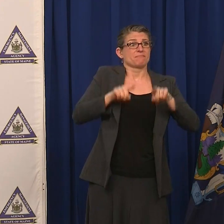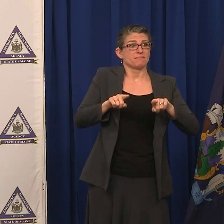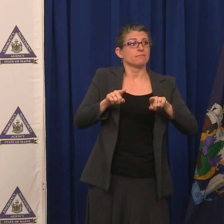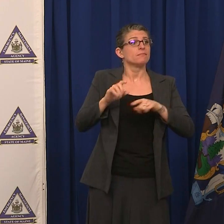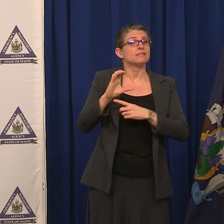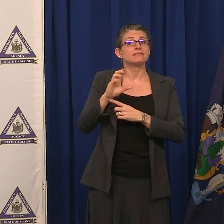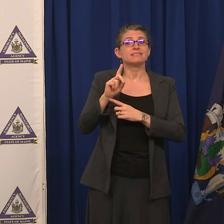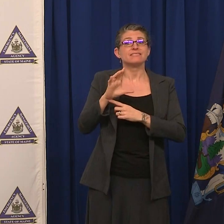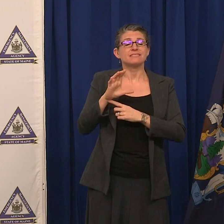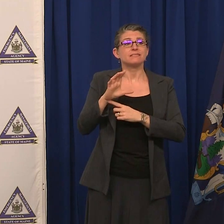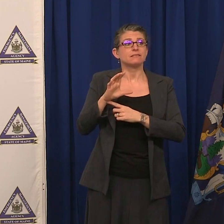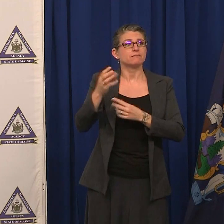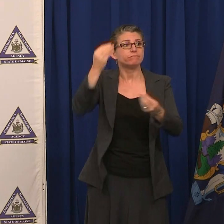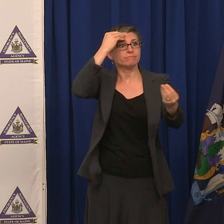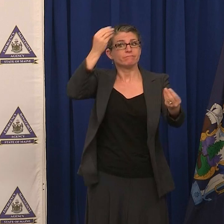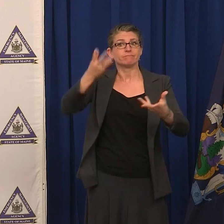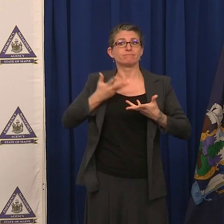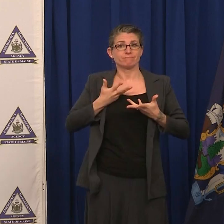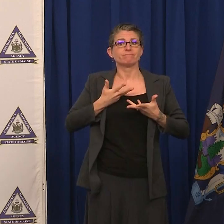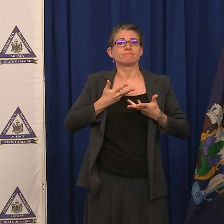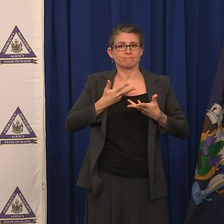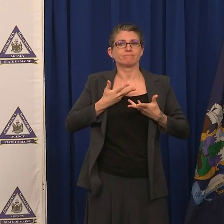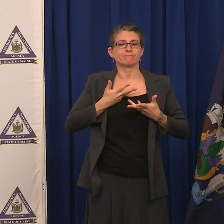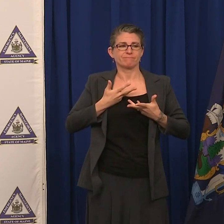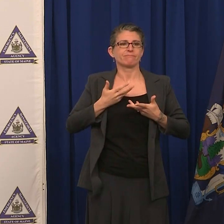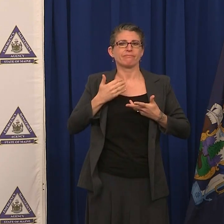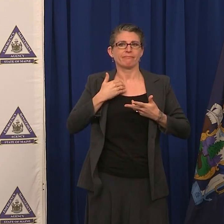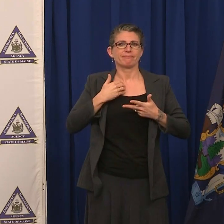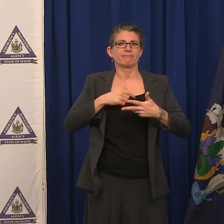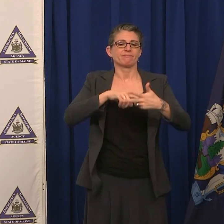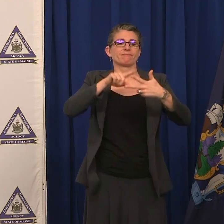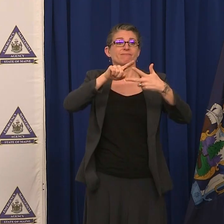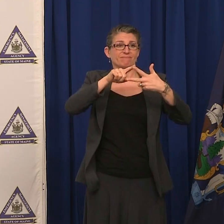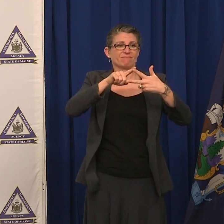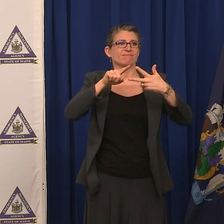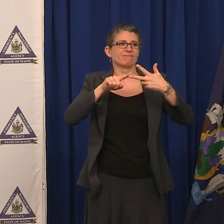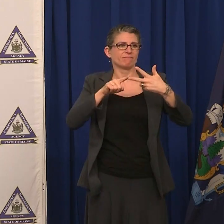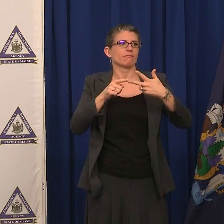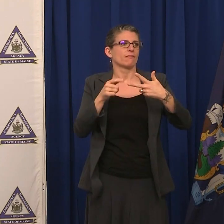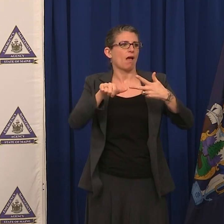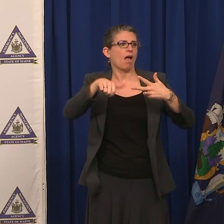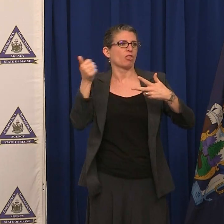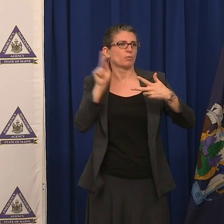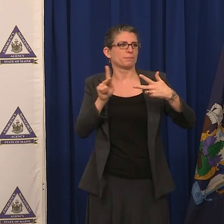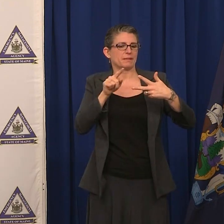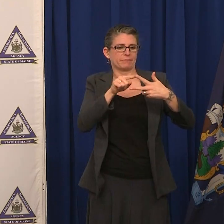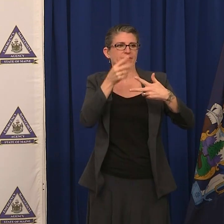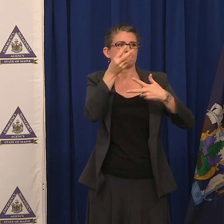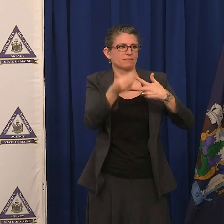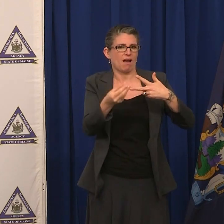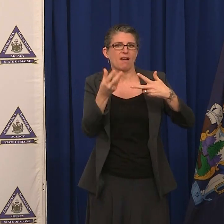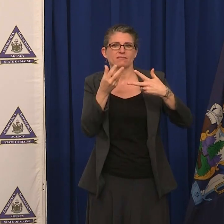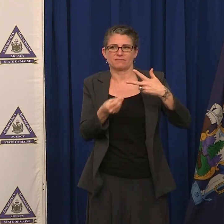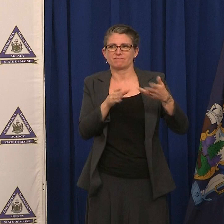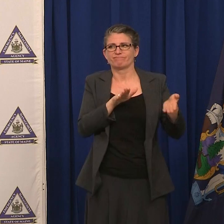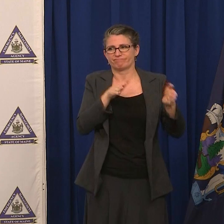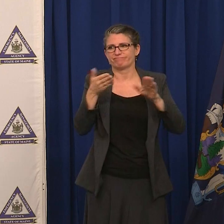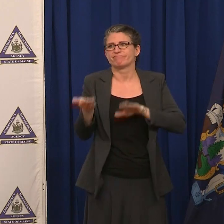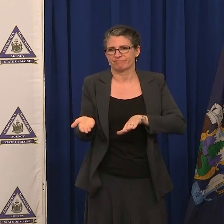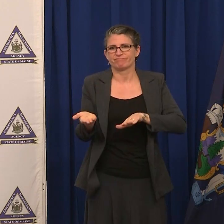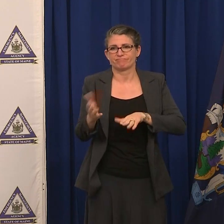Prevention reported the second and third deaths of individuals who had tested